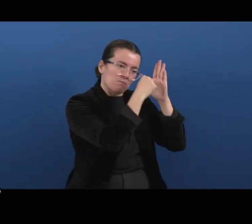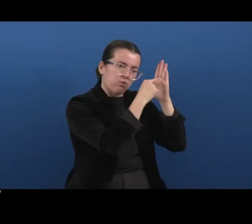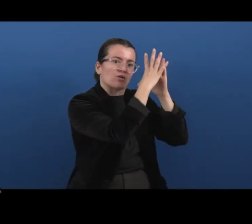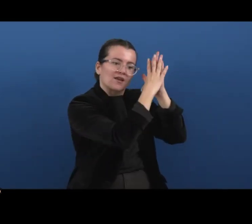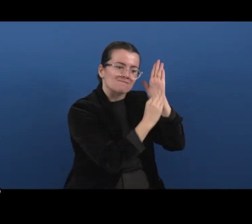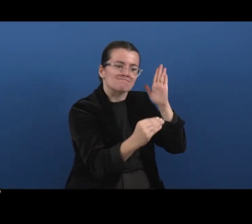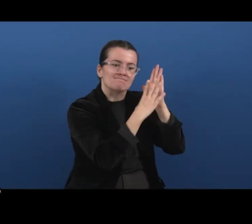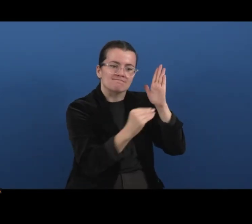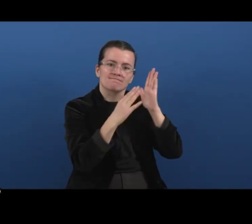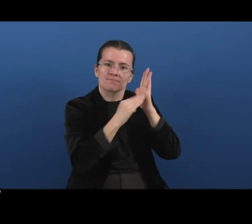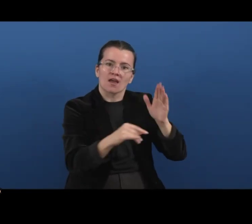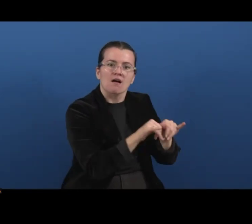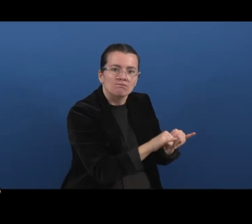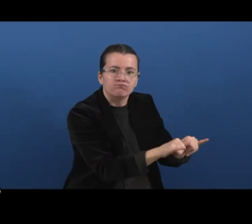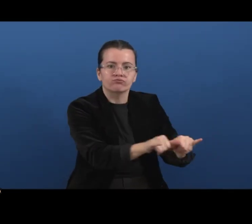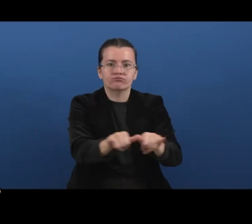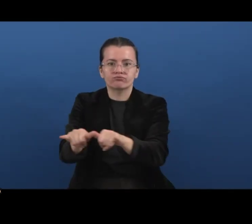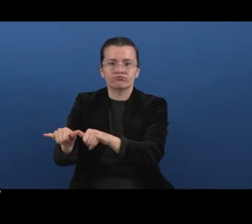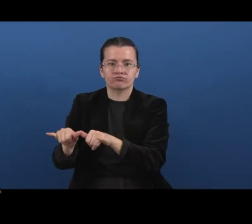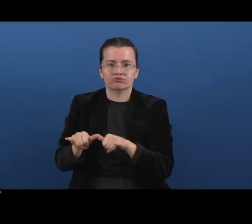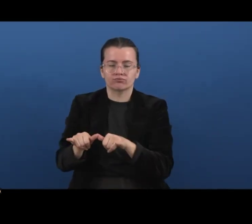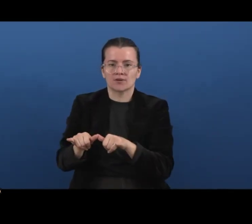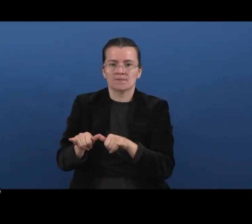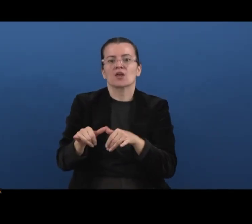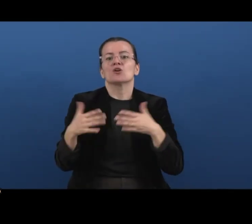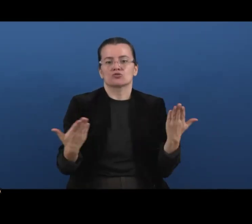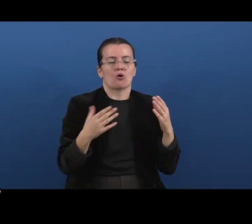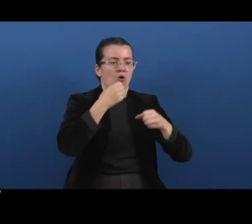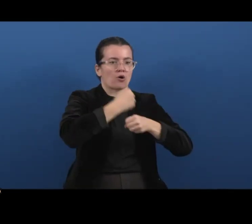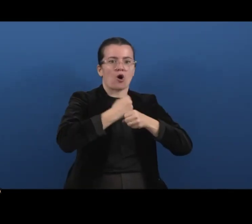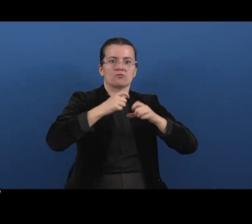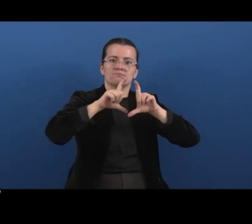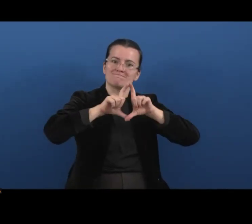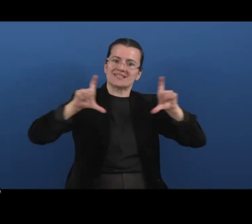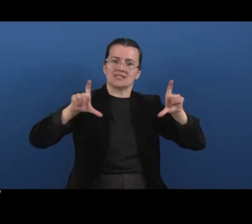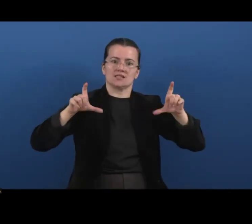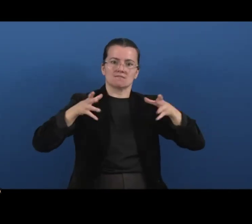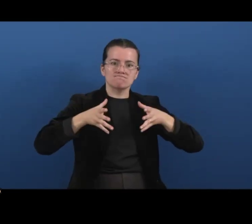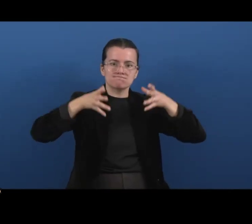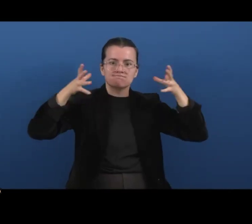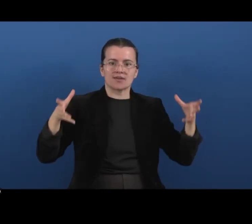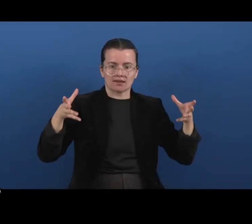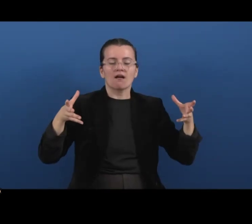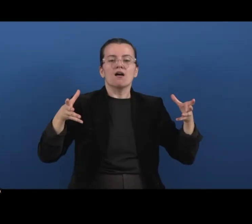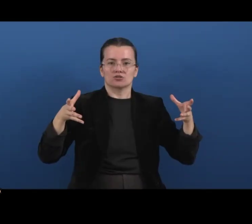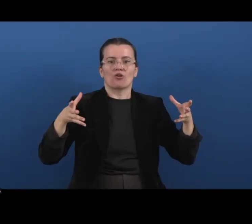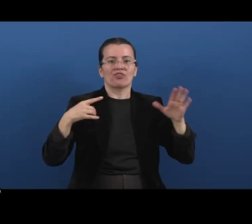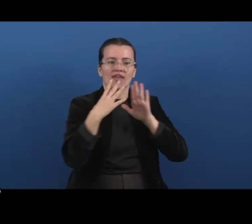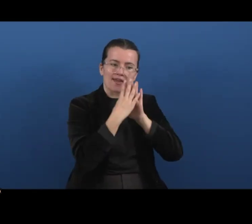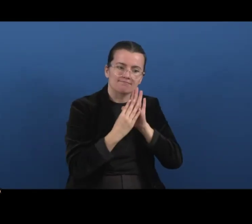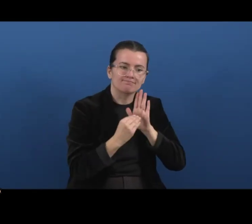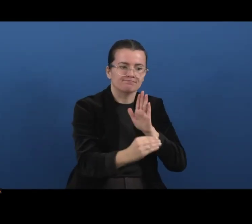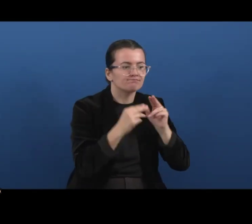that reason, it's important that companies ensure consistent application and equip managers with the authority and training to apply